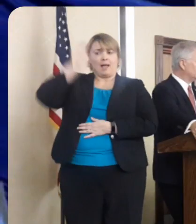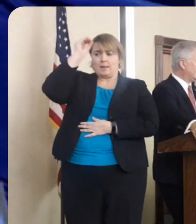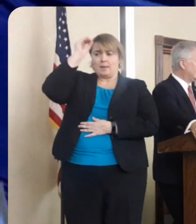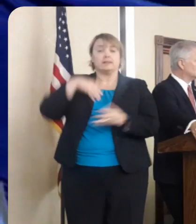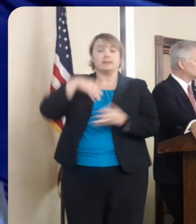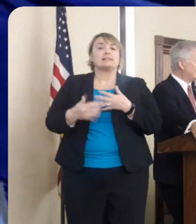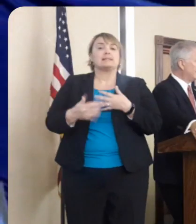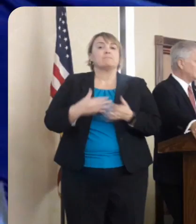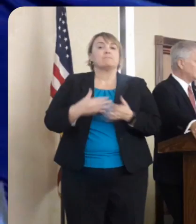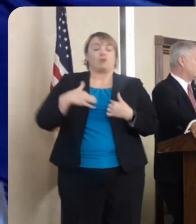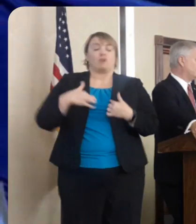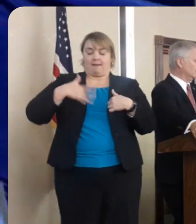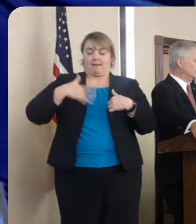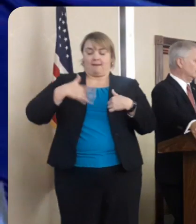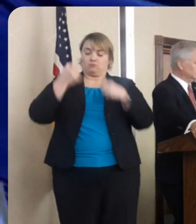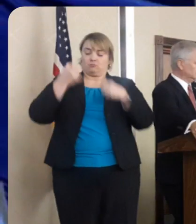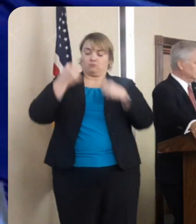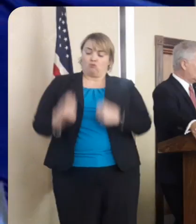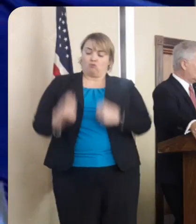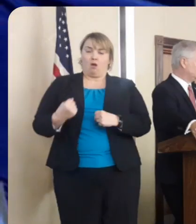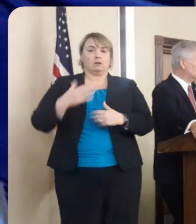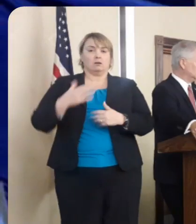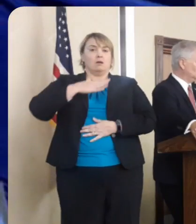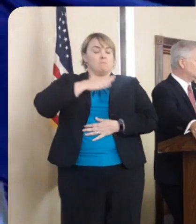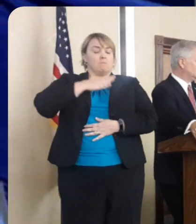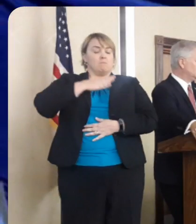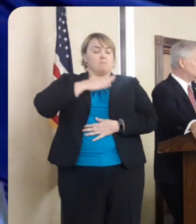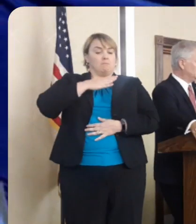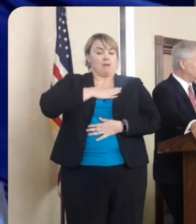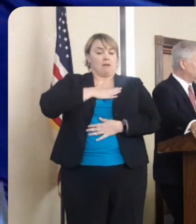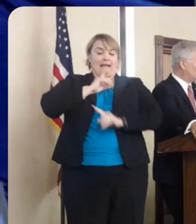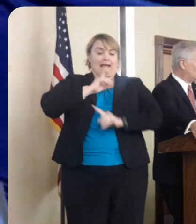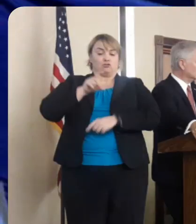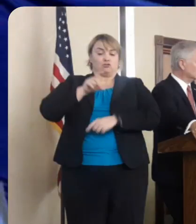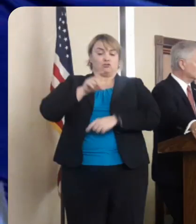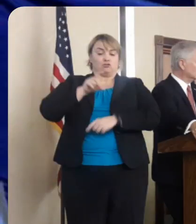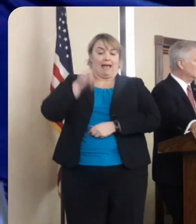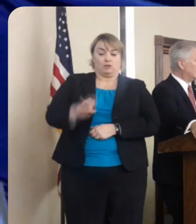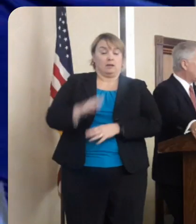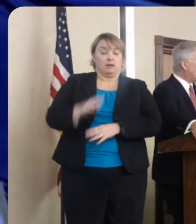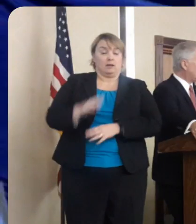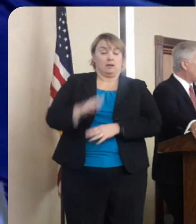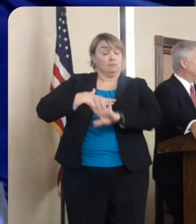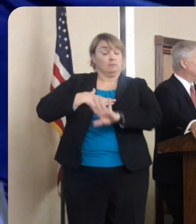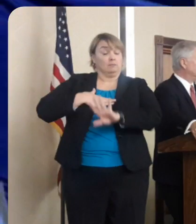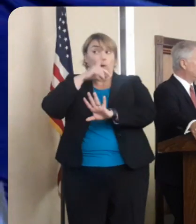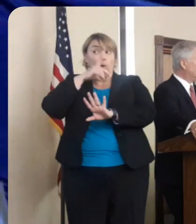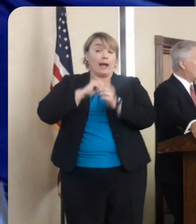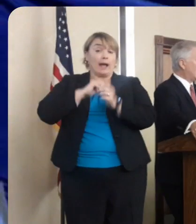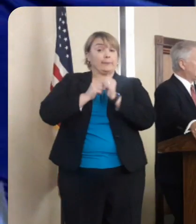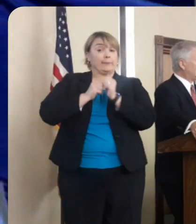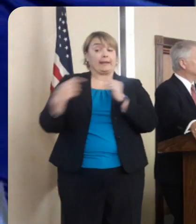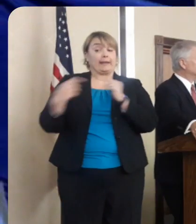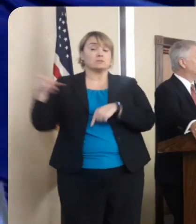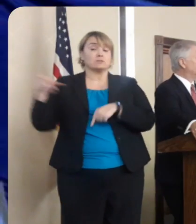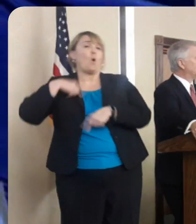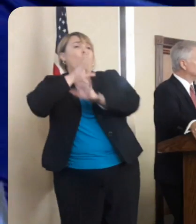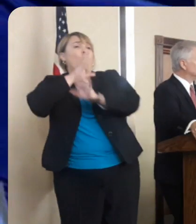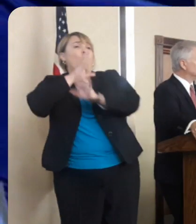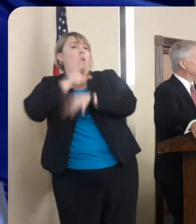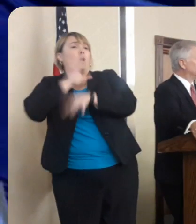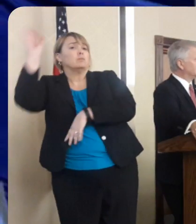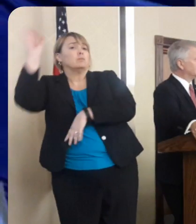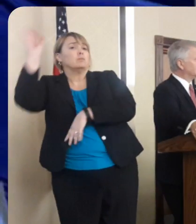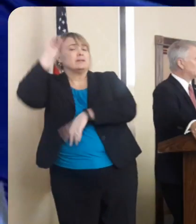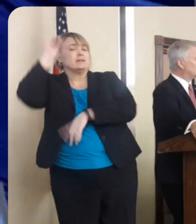answer had to be, my opponent went off on what she believed about whatever. But I had to say, I can't say anything about this because